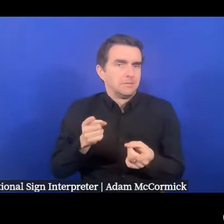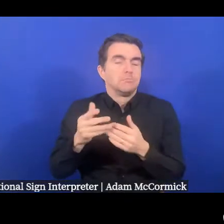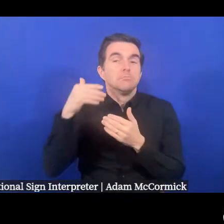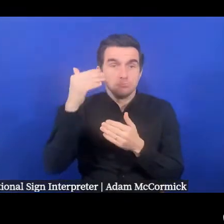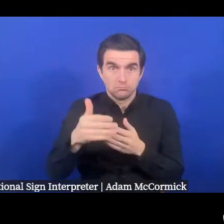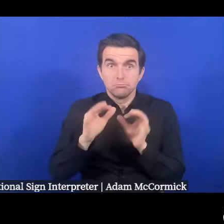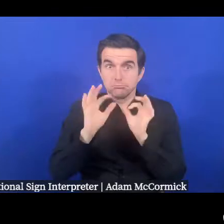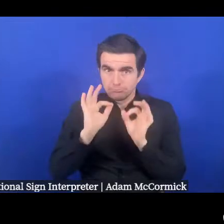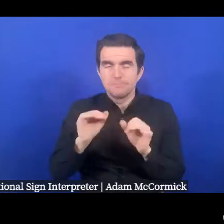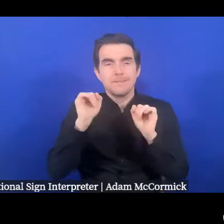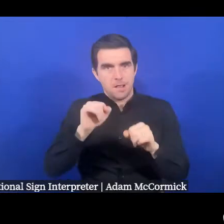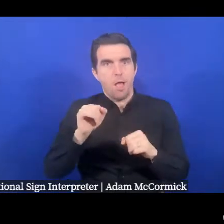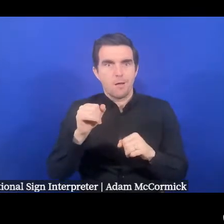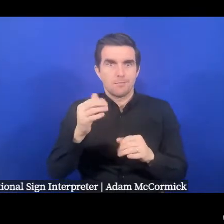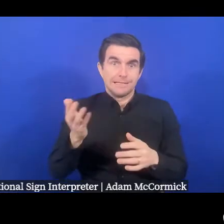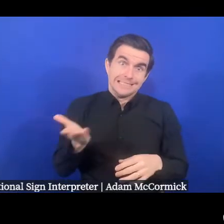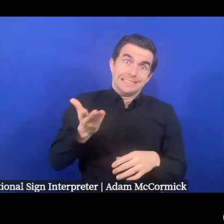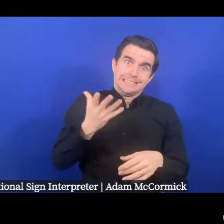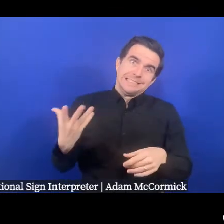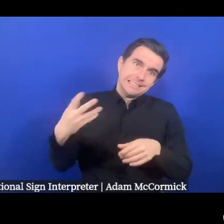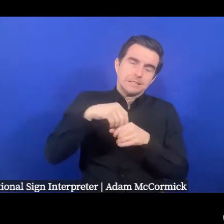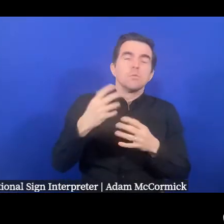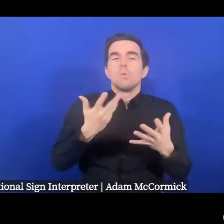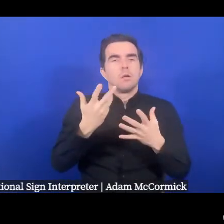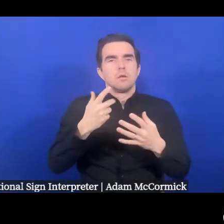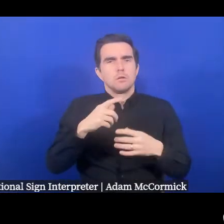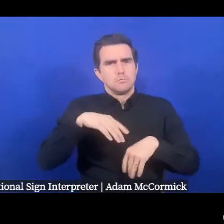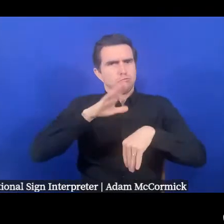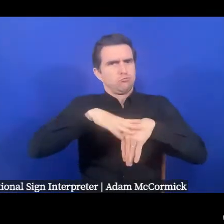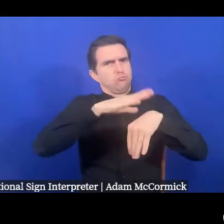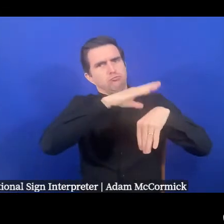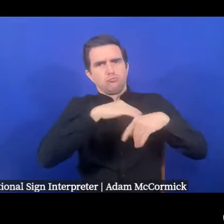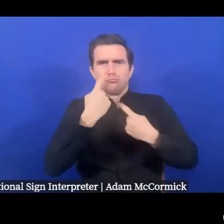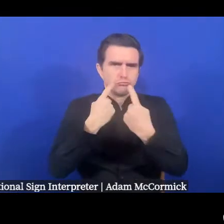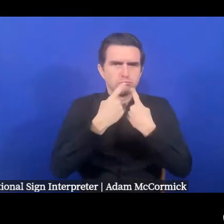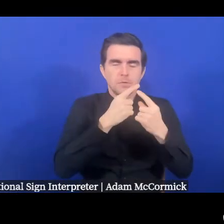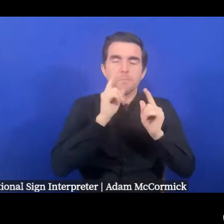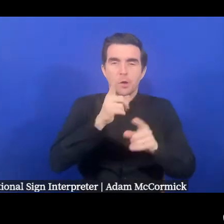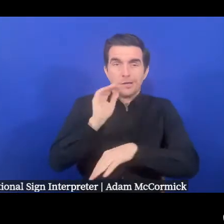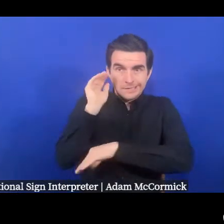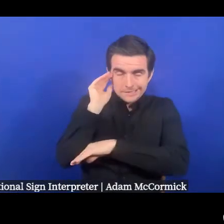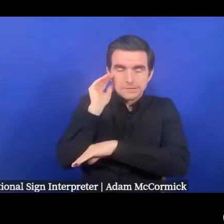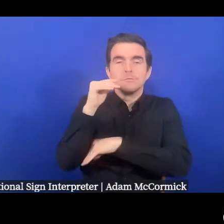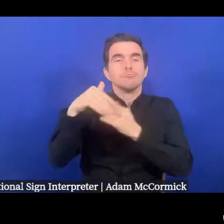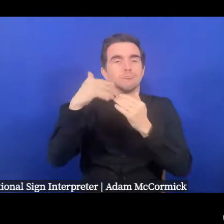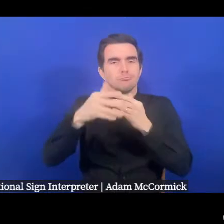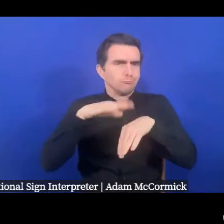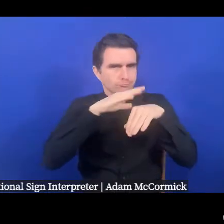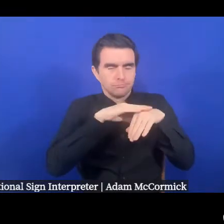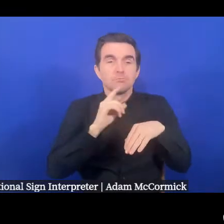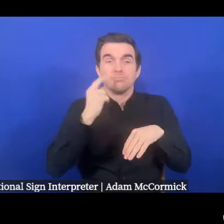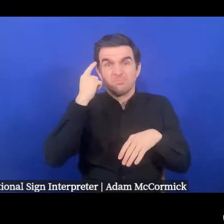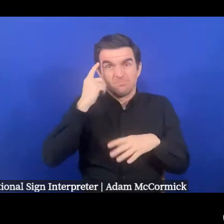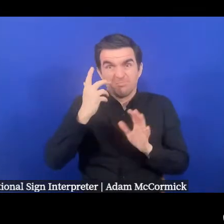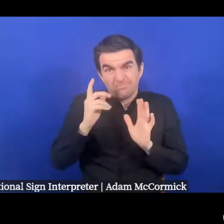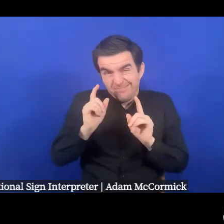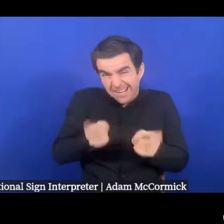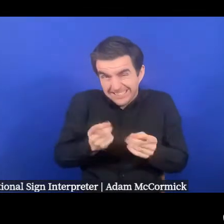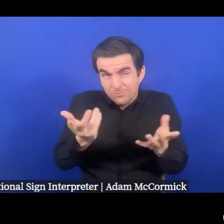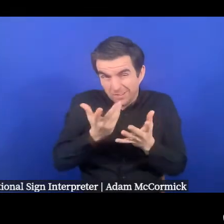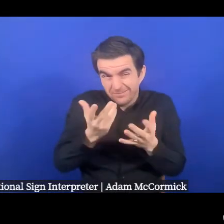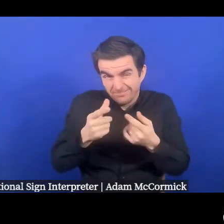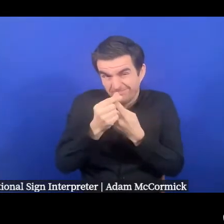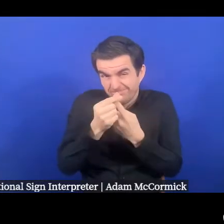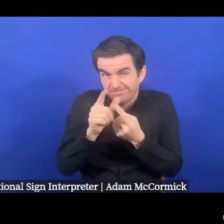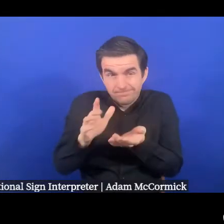to bring the data, the numbers. When you have it, you also can speak, and then you convince, and you will show that